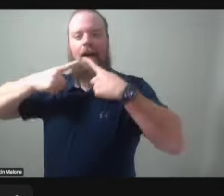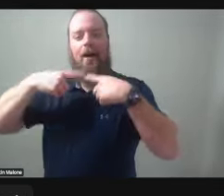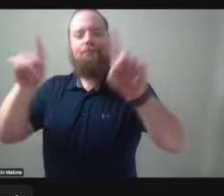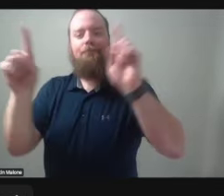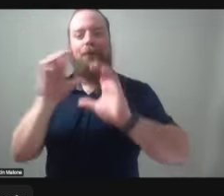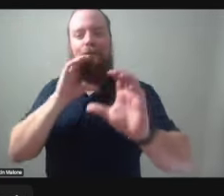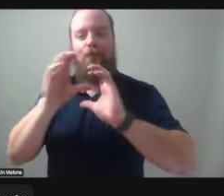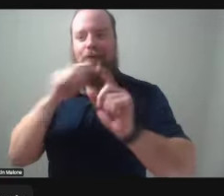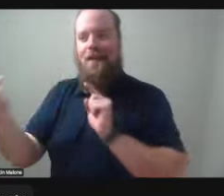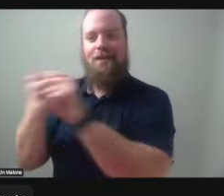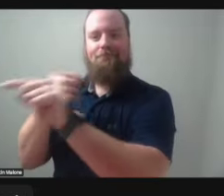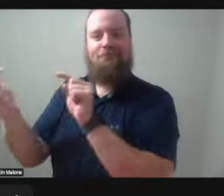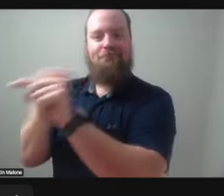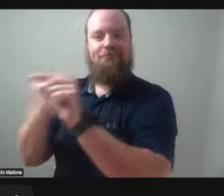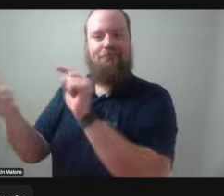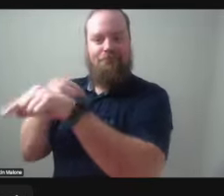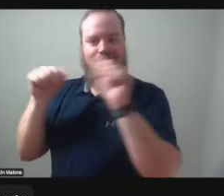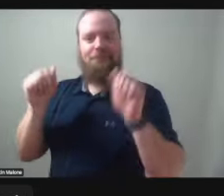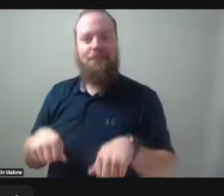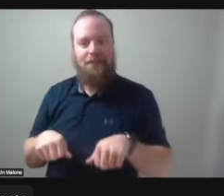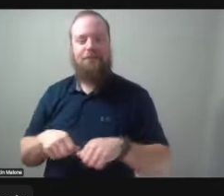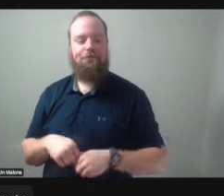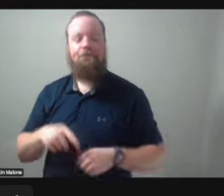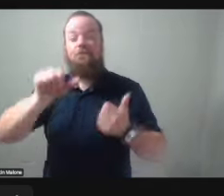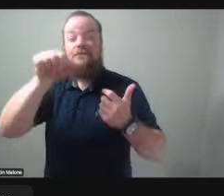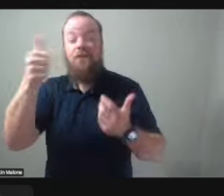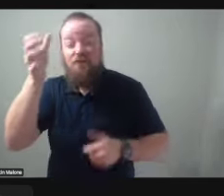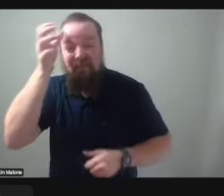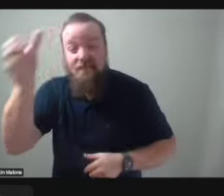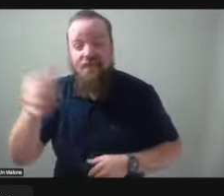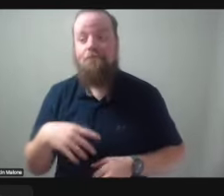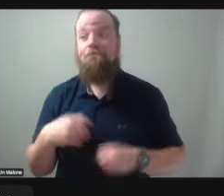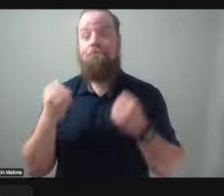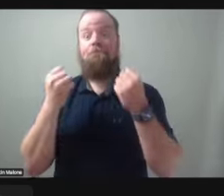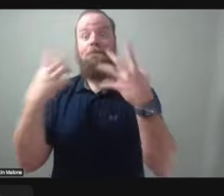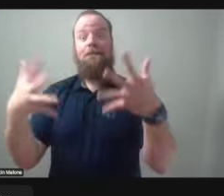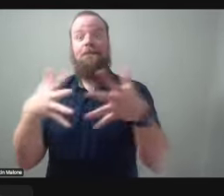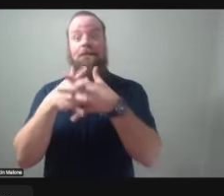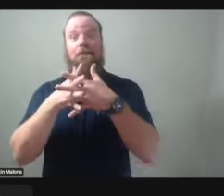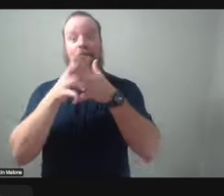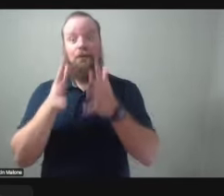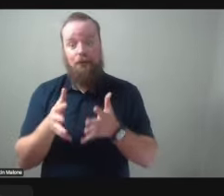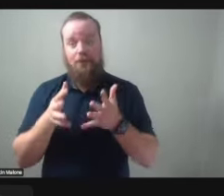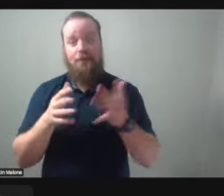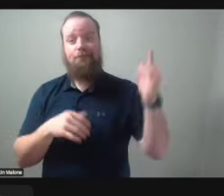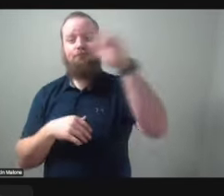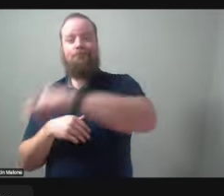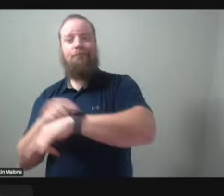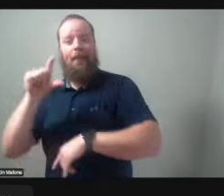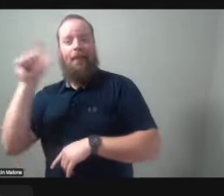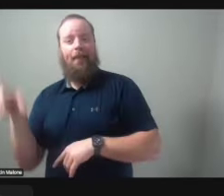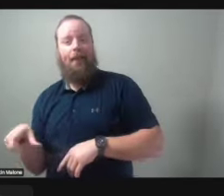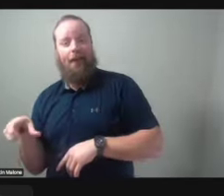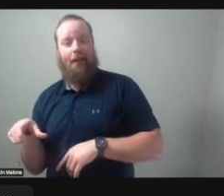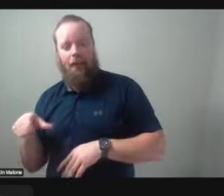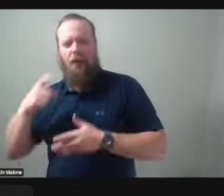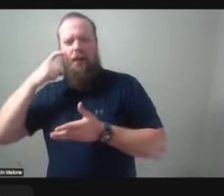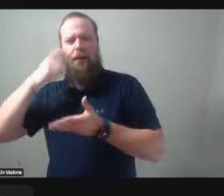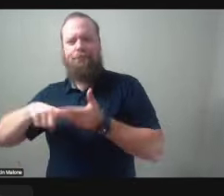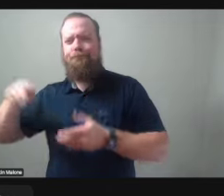and in those gestures we could effectively have communication exchanges. So